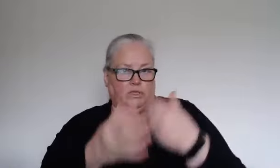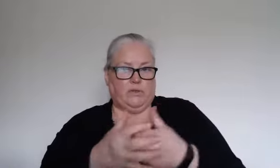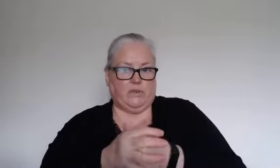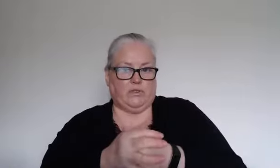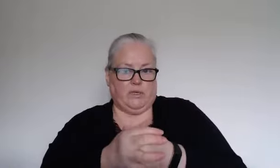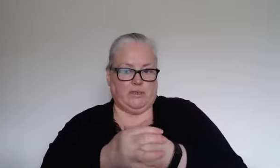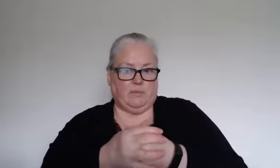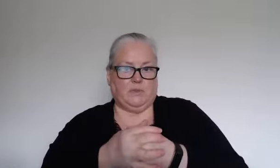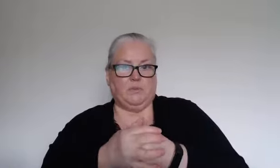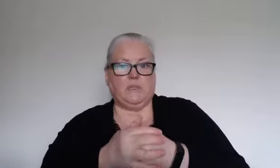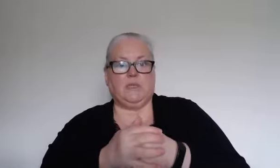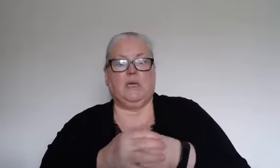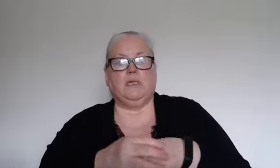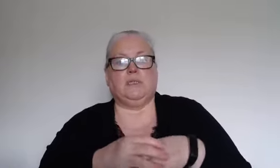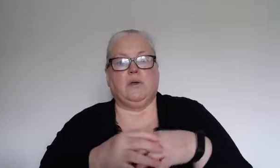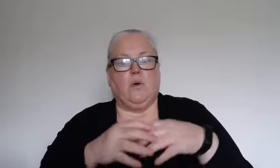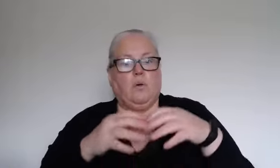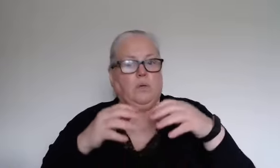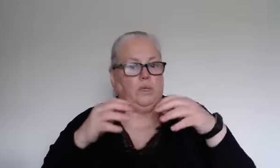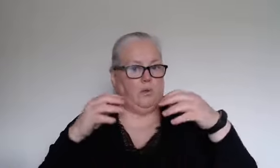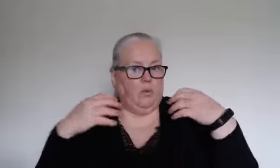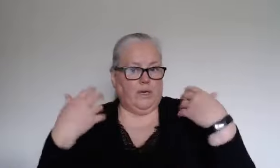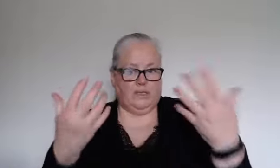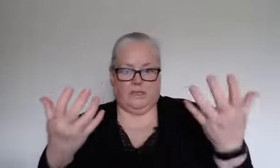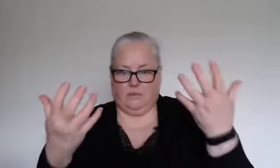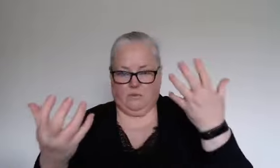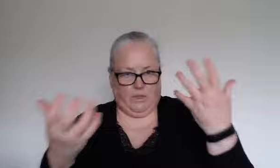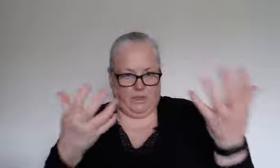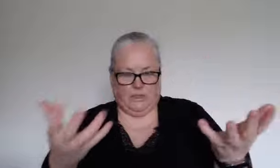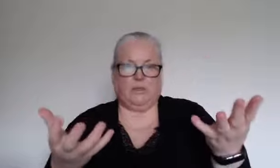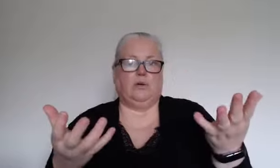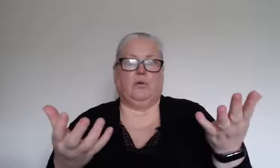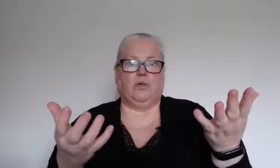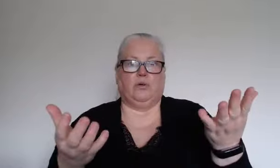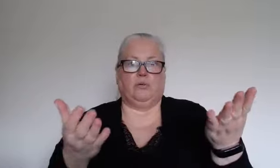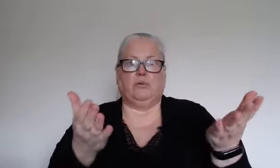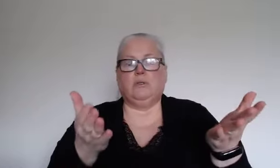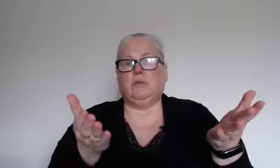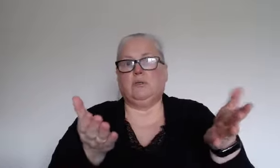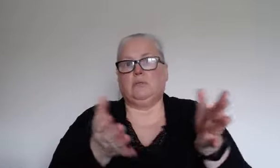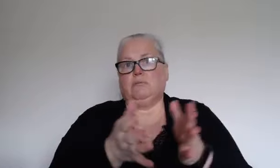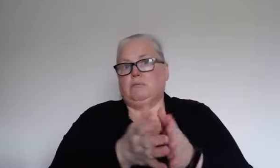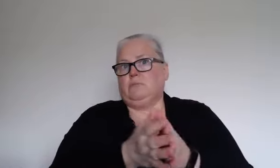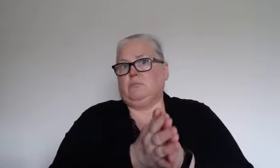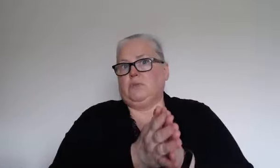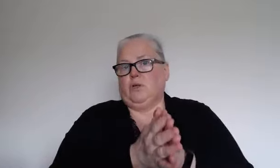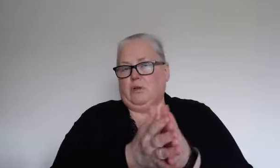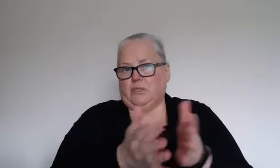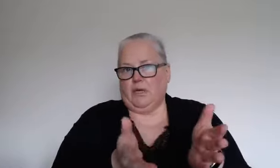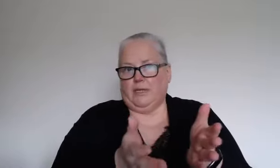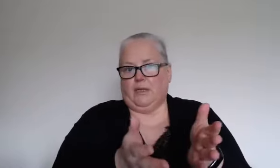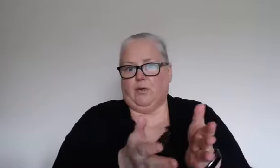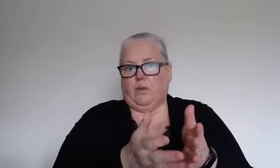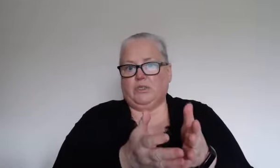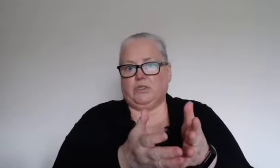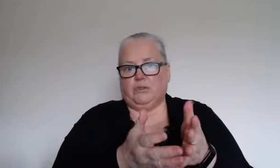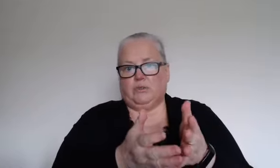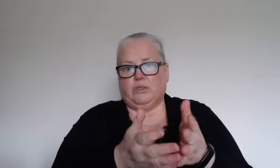reduce your stress symptoms. So what is your diet like? What is your